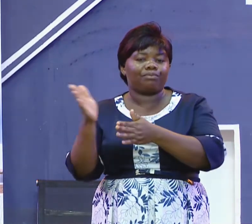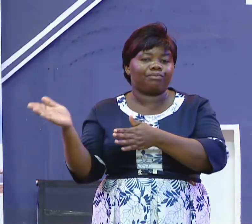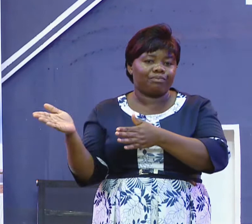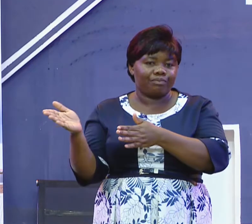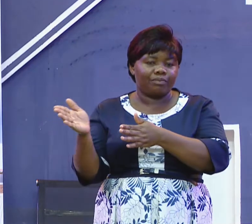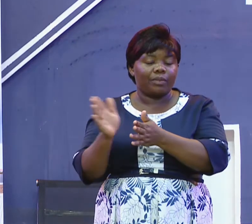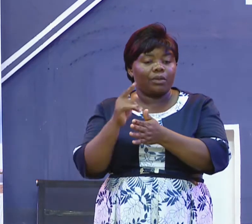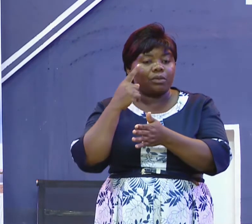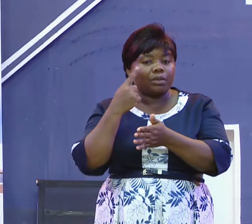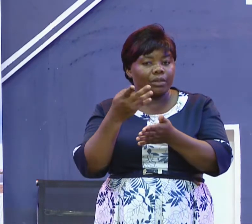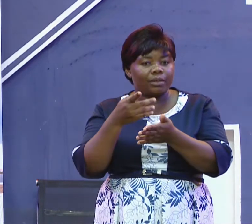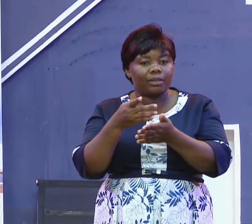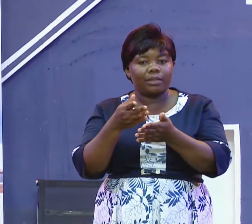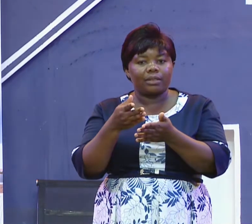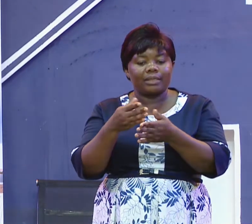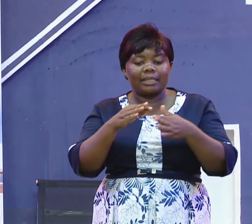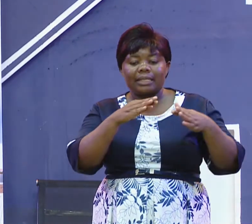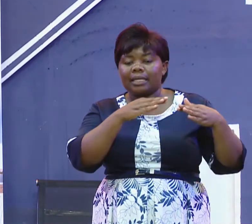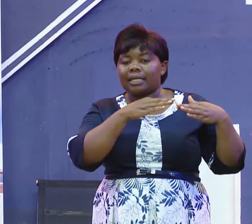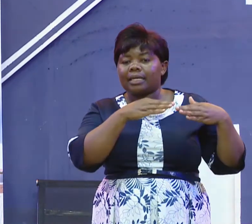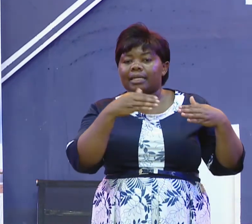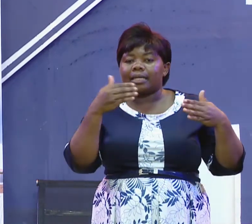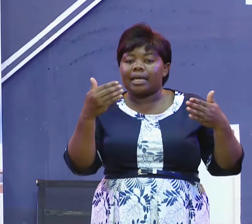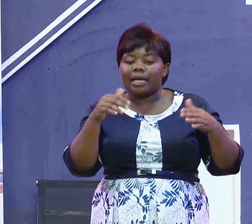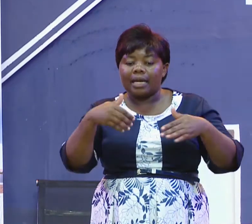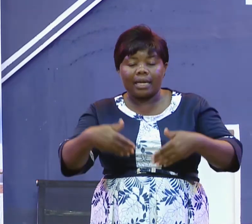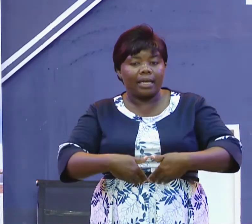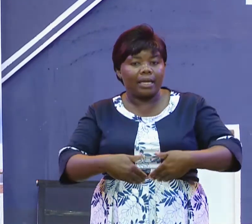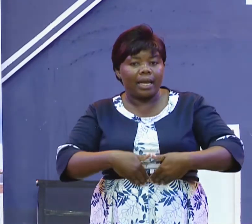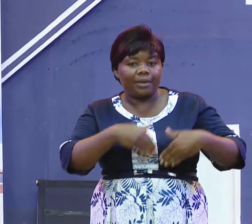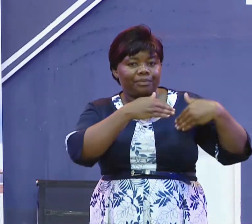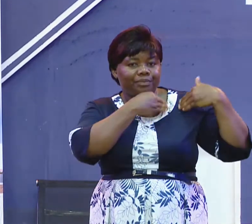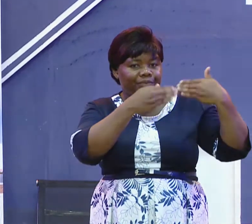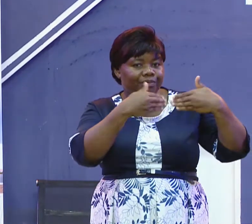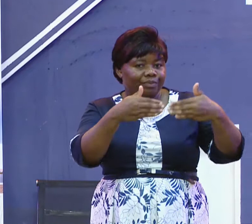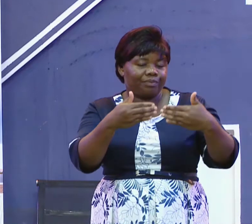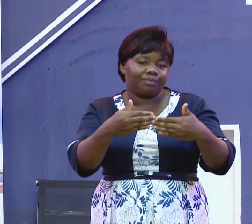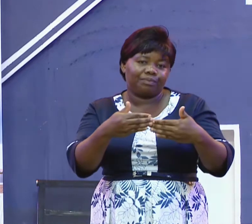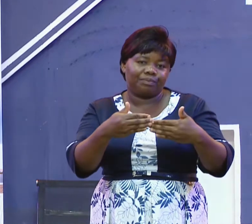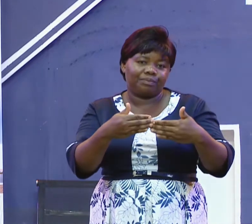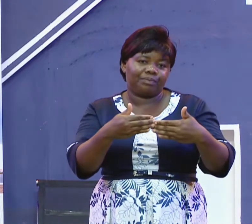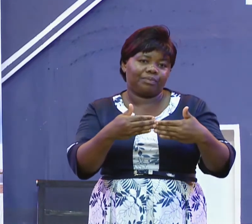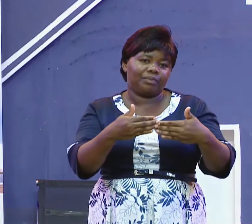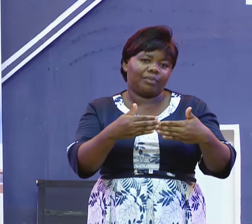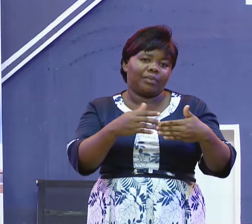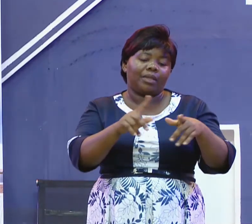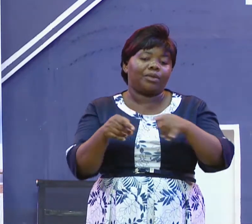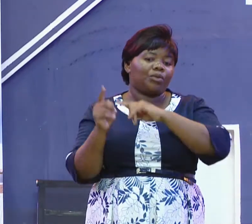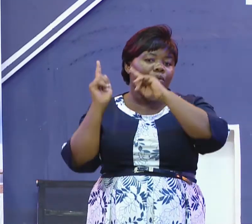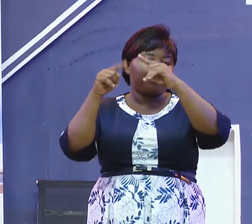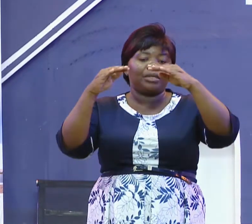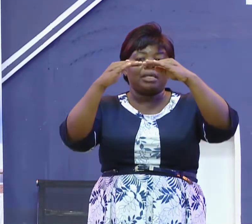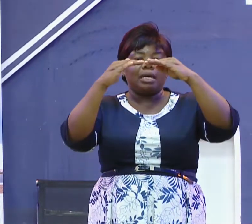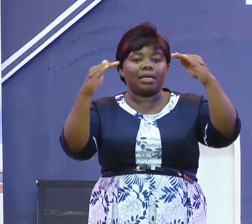you work with, to see that this young generation, nga tutuuka ku